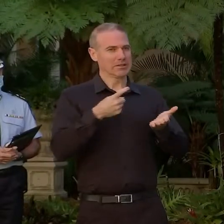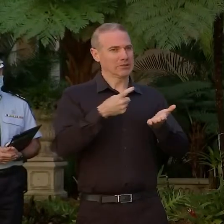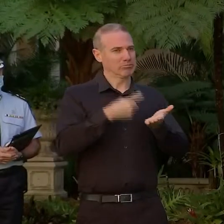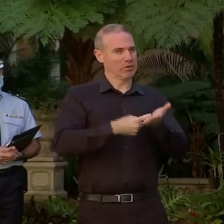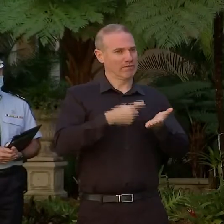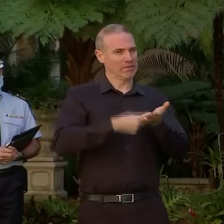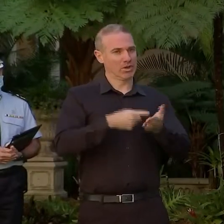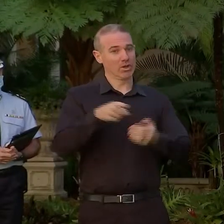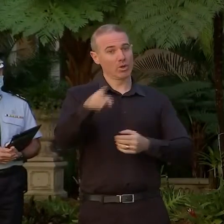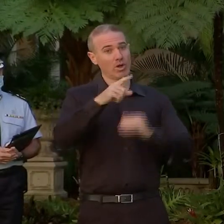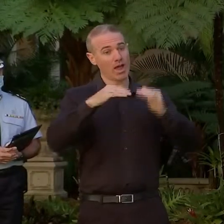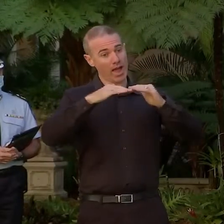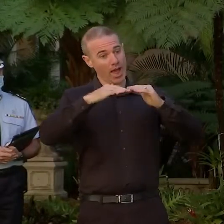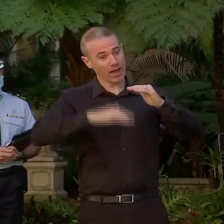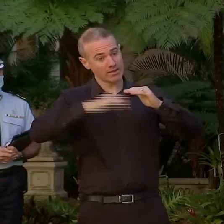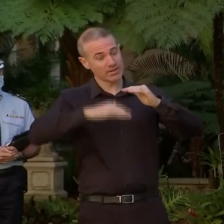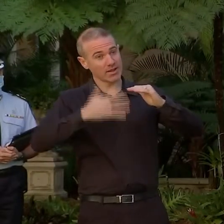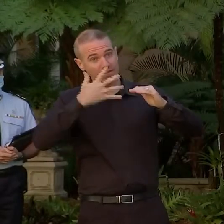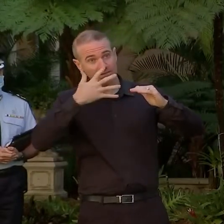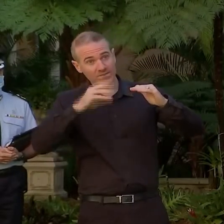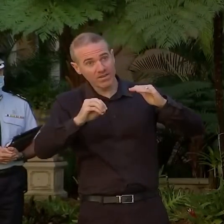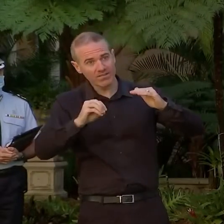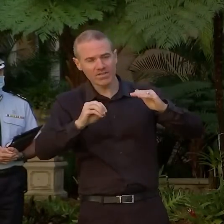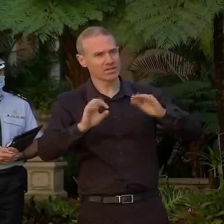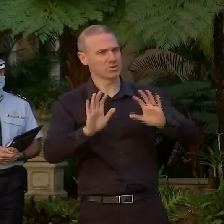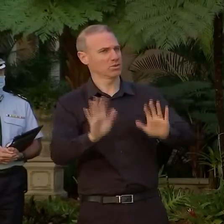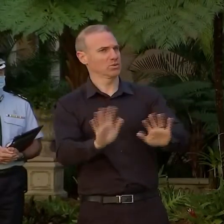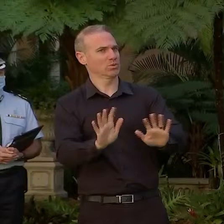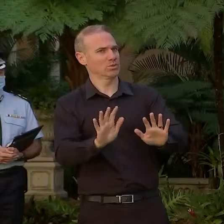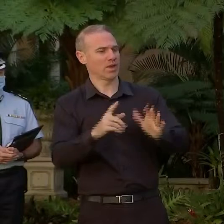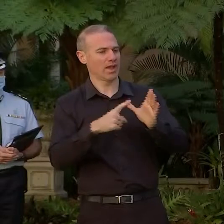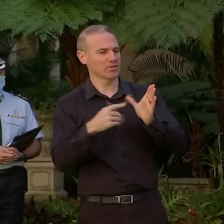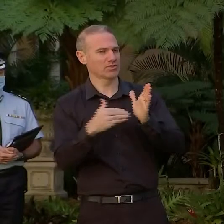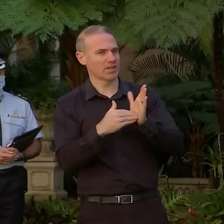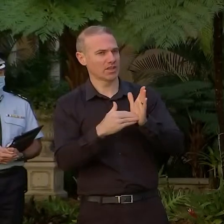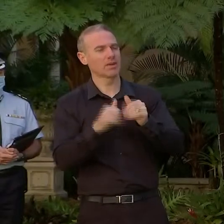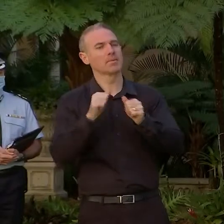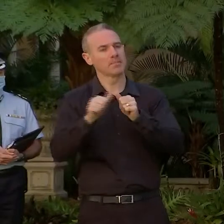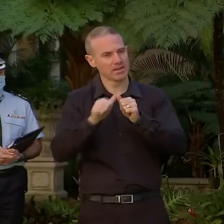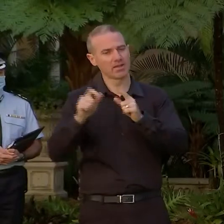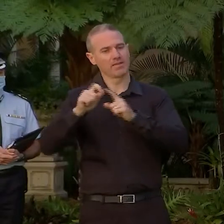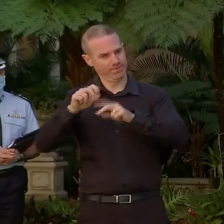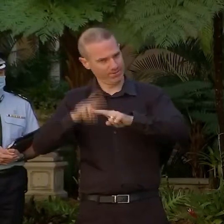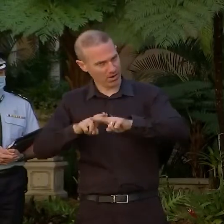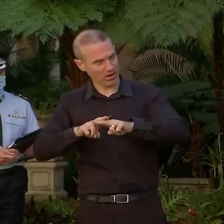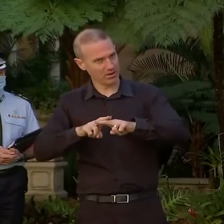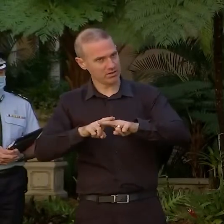people under 50 didn't get AstraZeneca but instead got Pfizer.